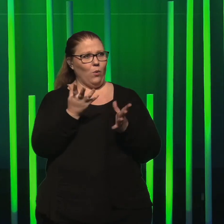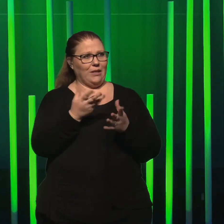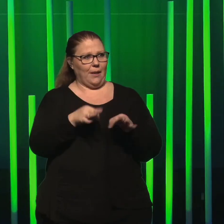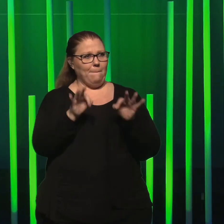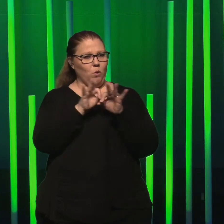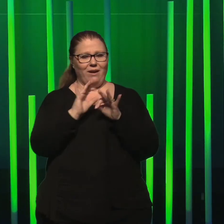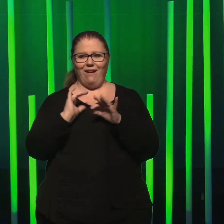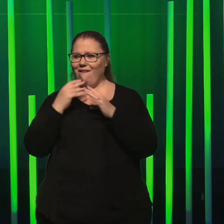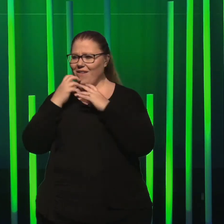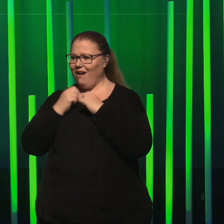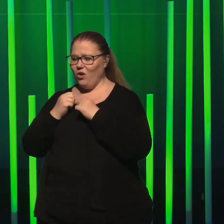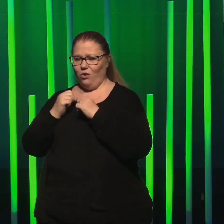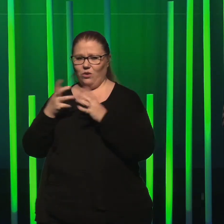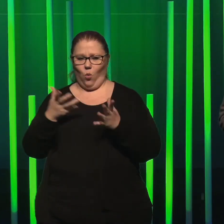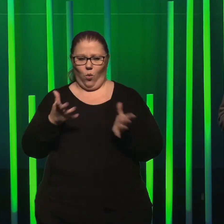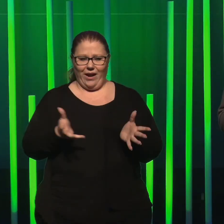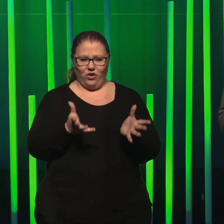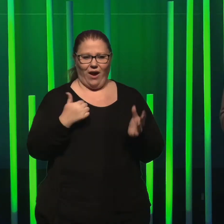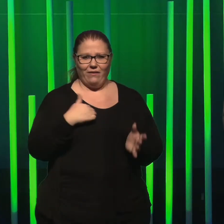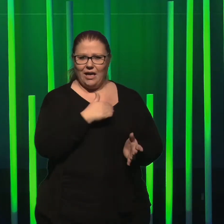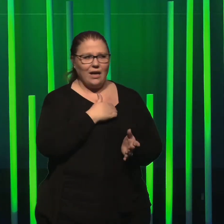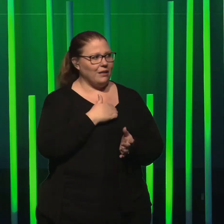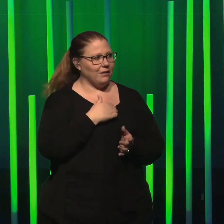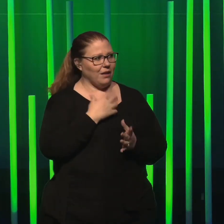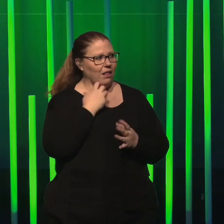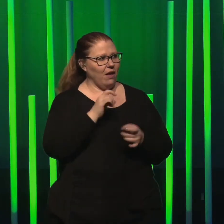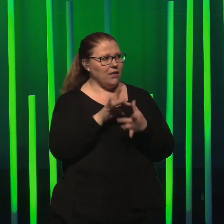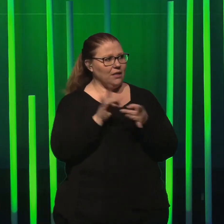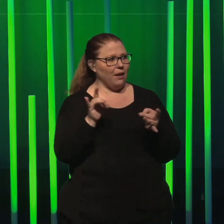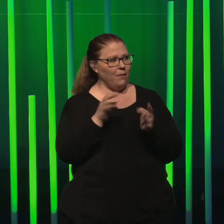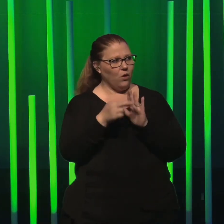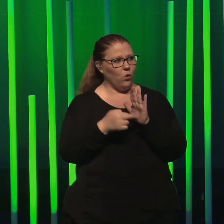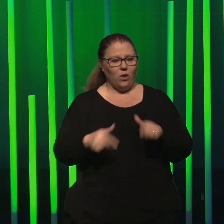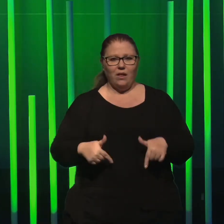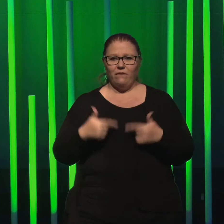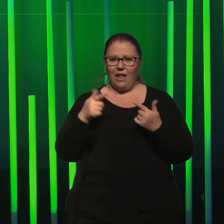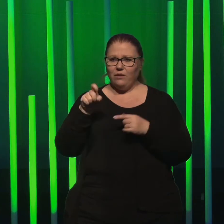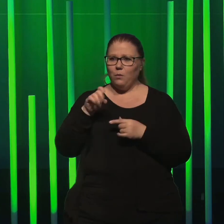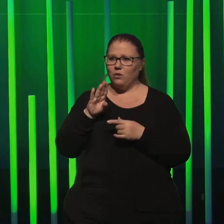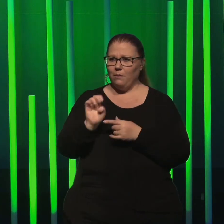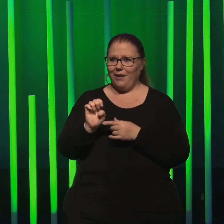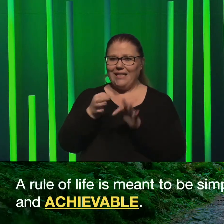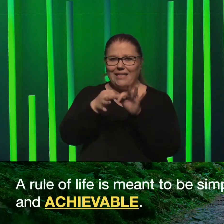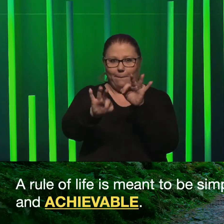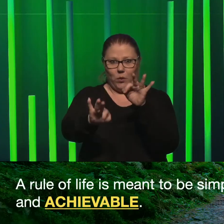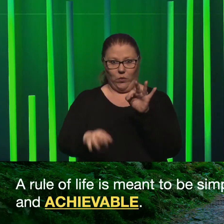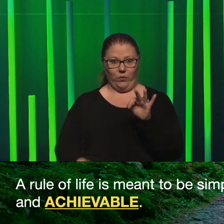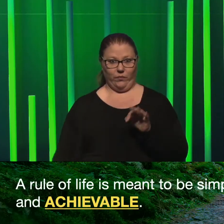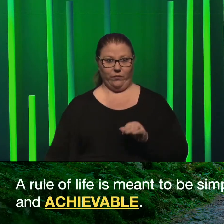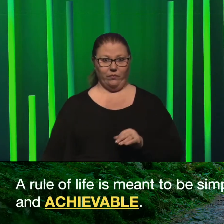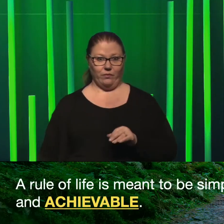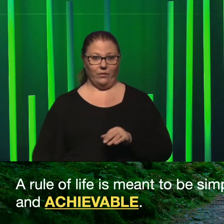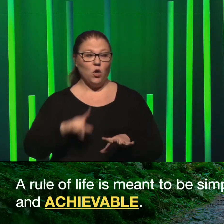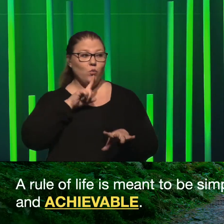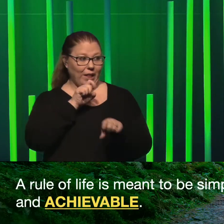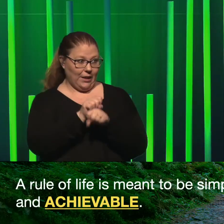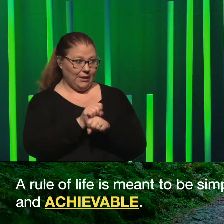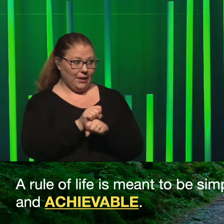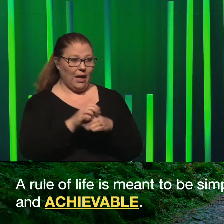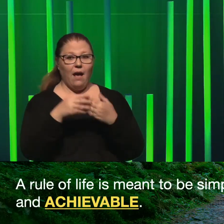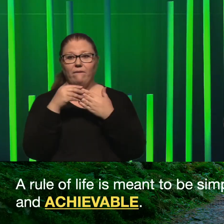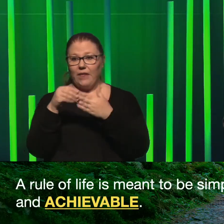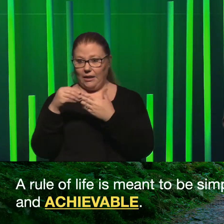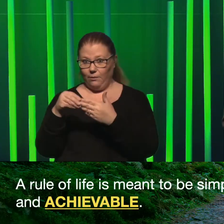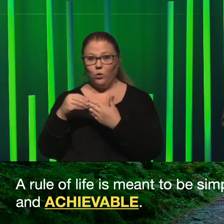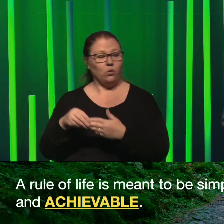values, what drives us. And I love this statement that a rule of life is meant to be simple, realistic,